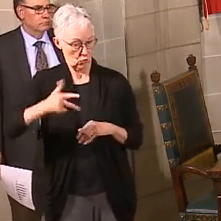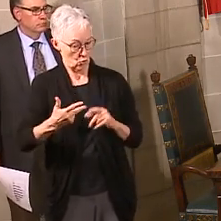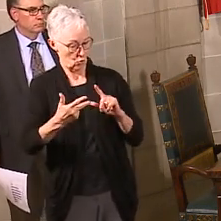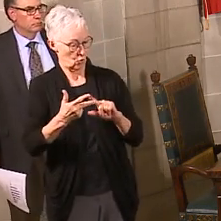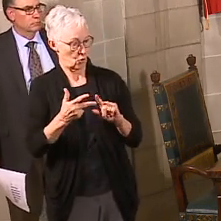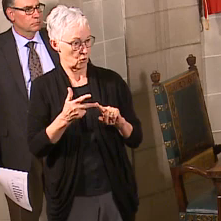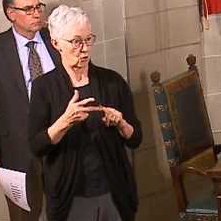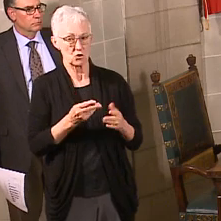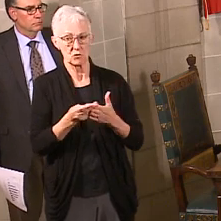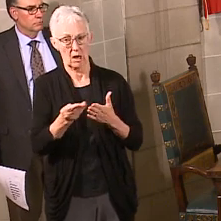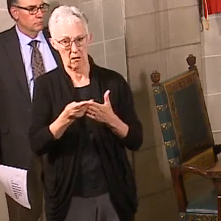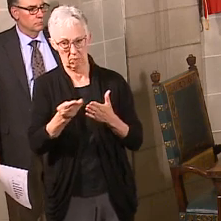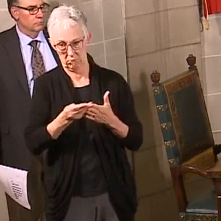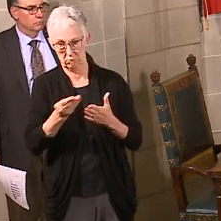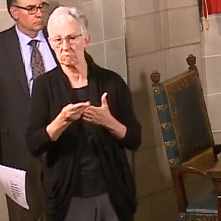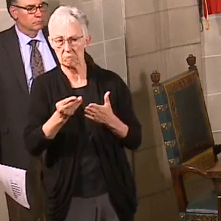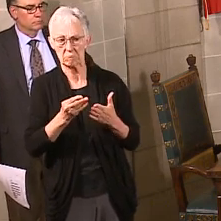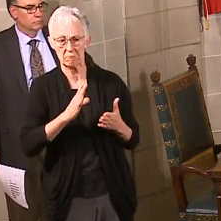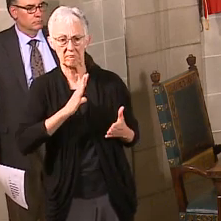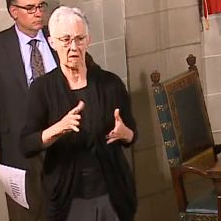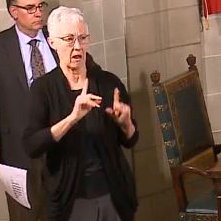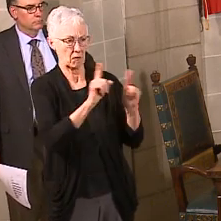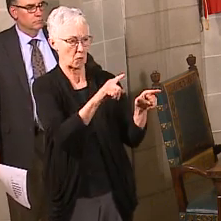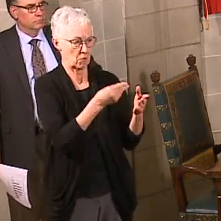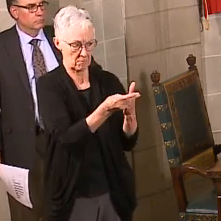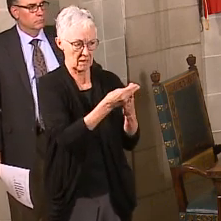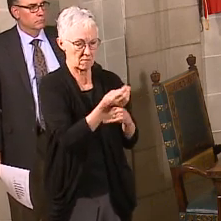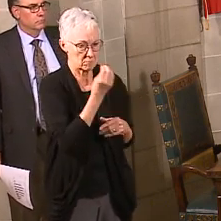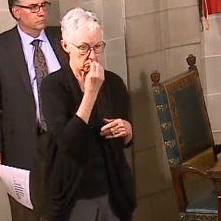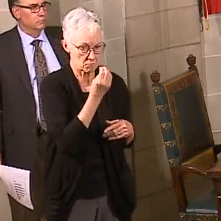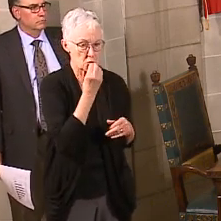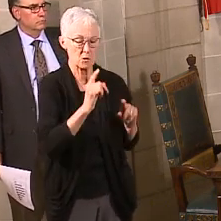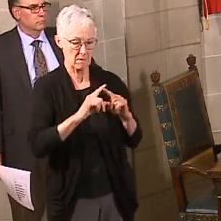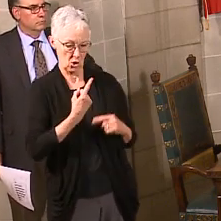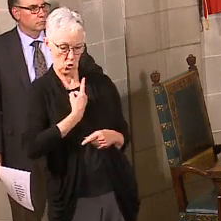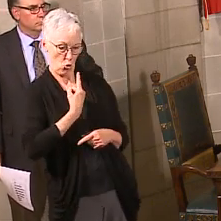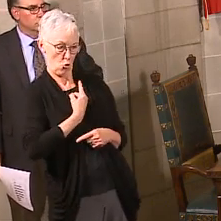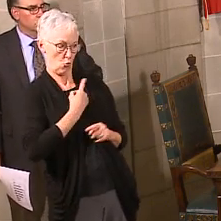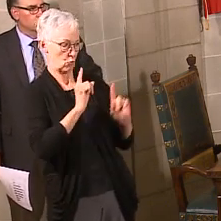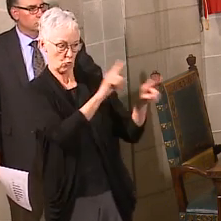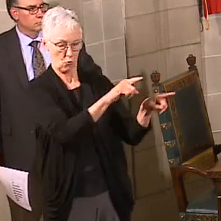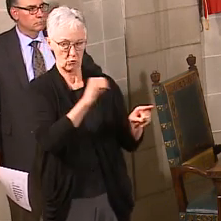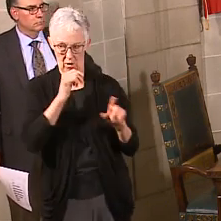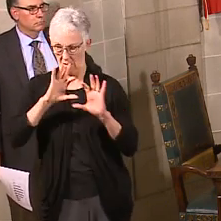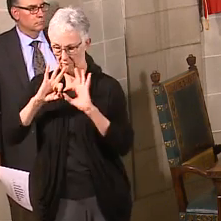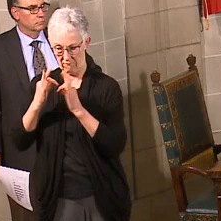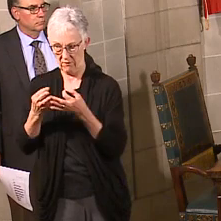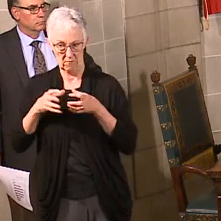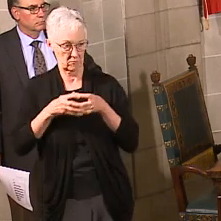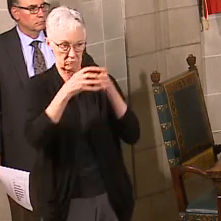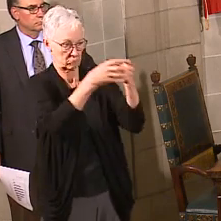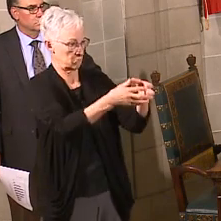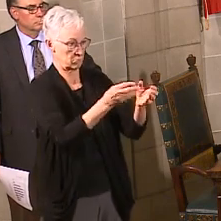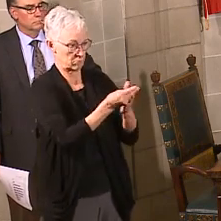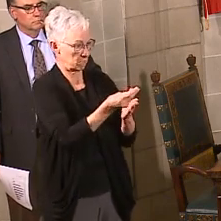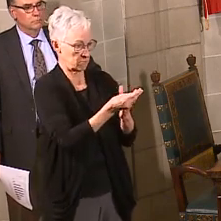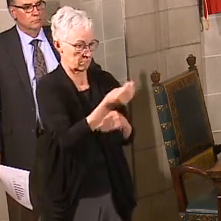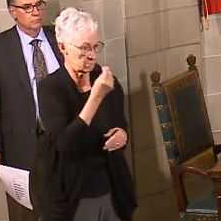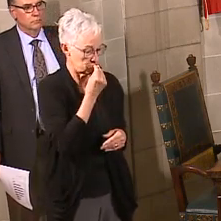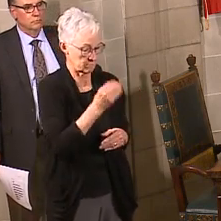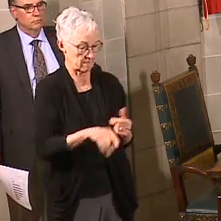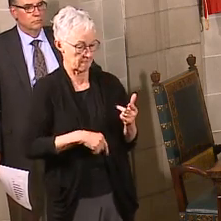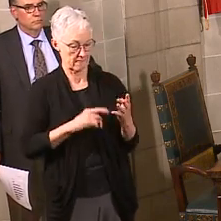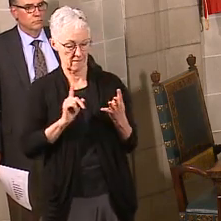shop. But shop just once a week. Go by yourself. Be efficient. Don't take the entire family to go shopping. 4, help